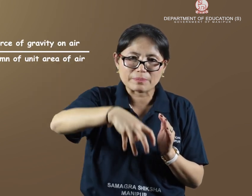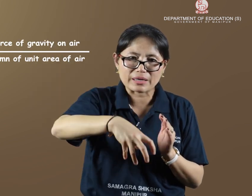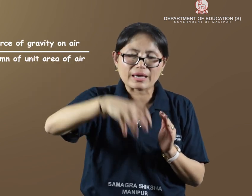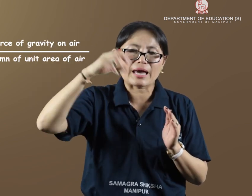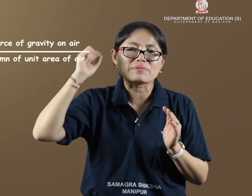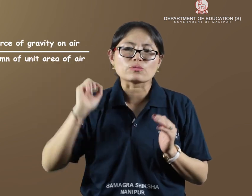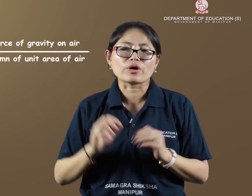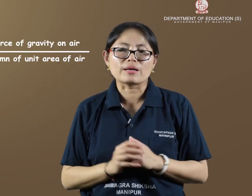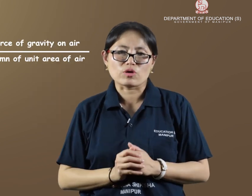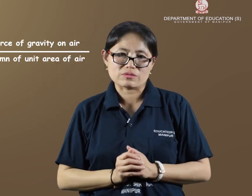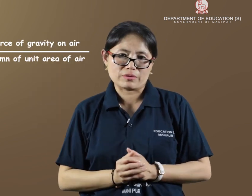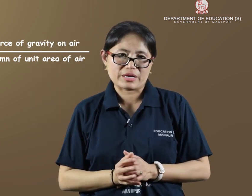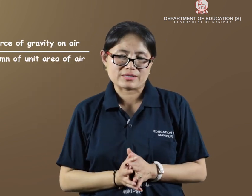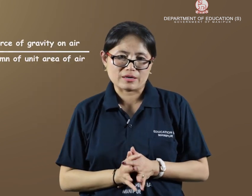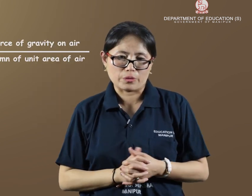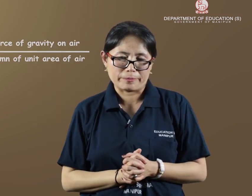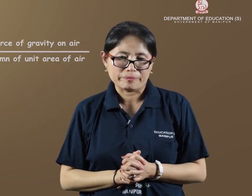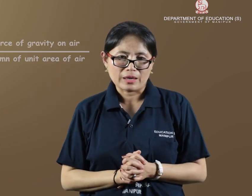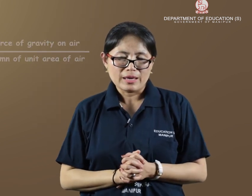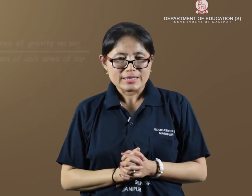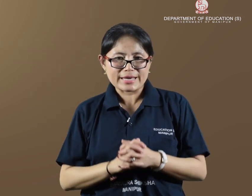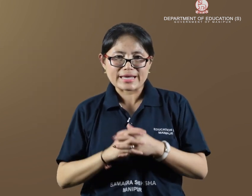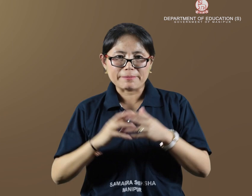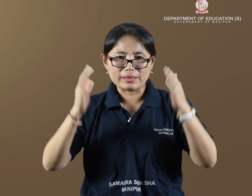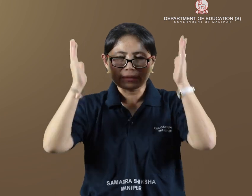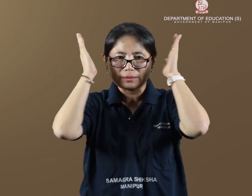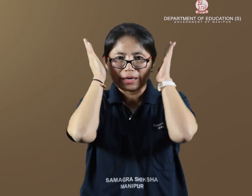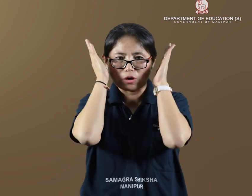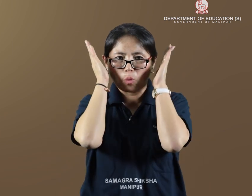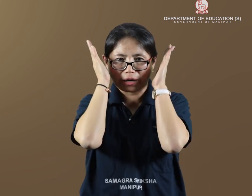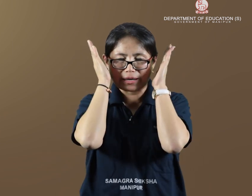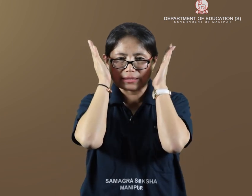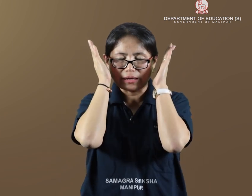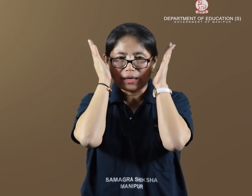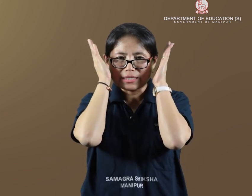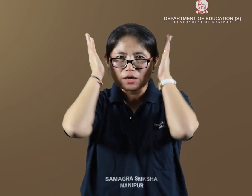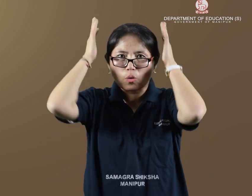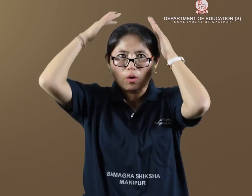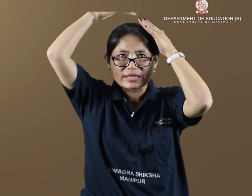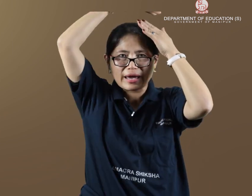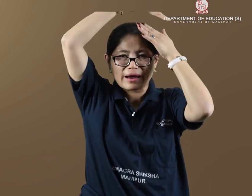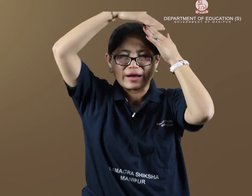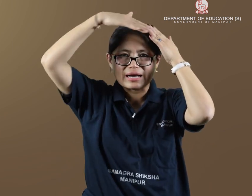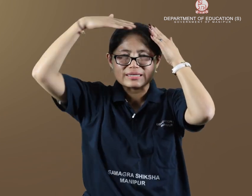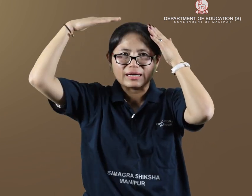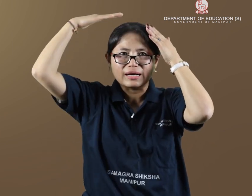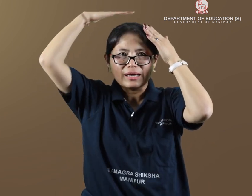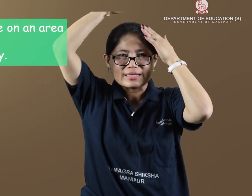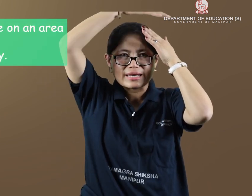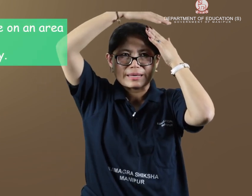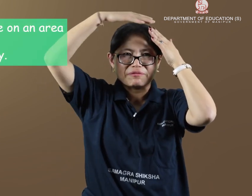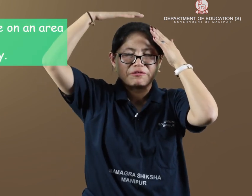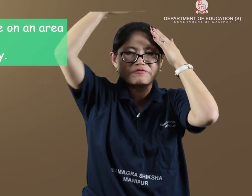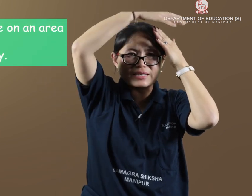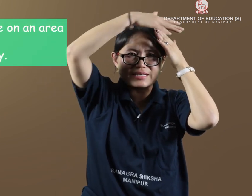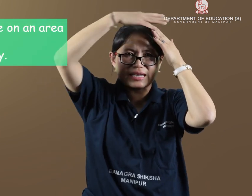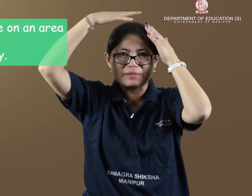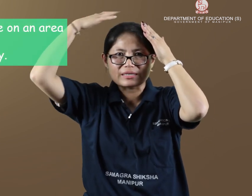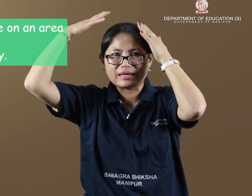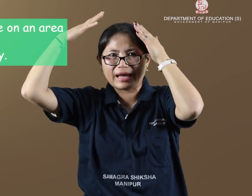pagi hybase ko atmospheric pressure ko say example a coke hai rase sige coke sige area se da say example 15 centimeter length